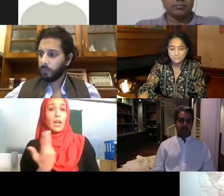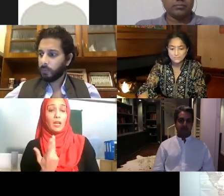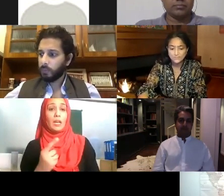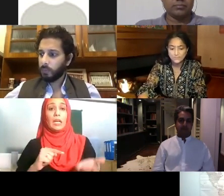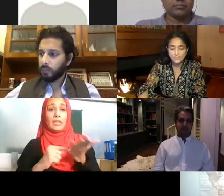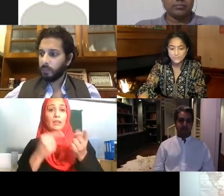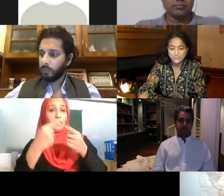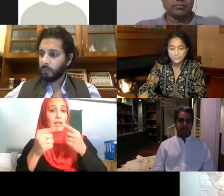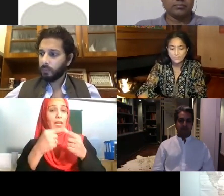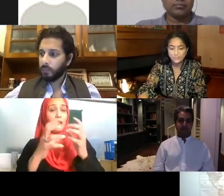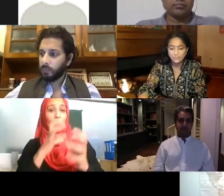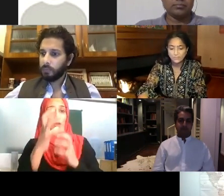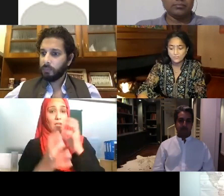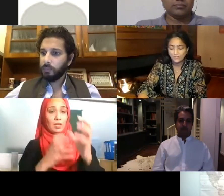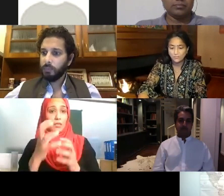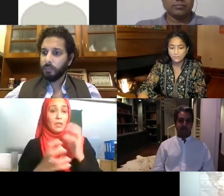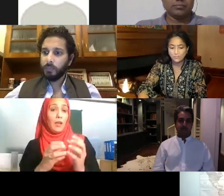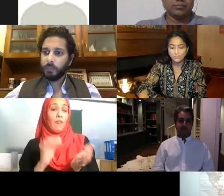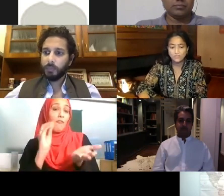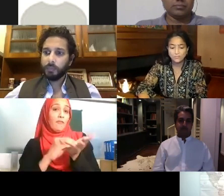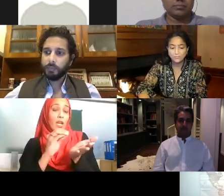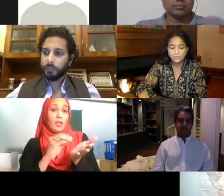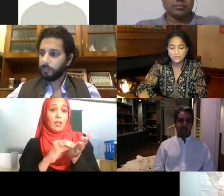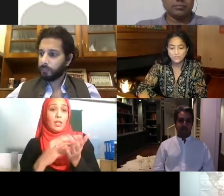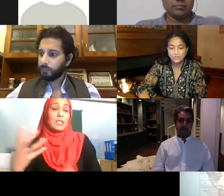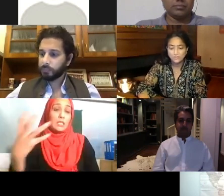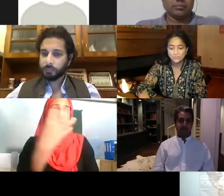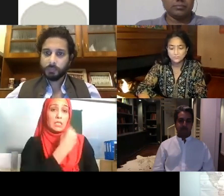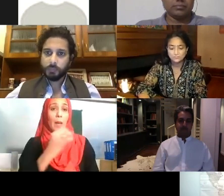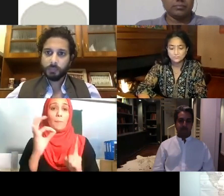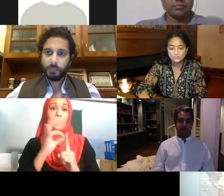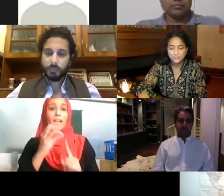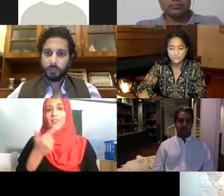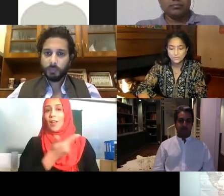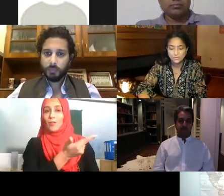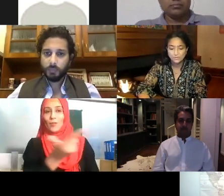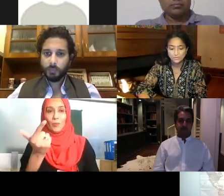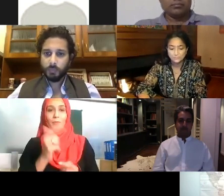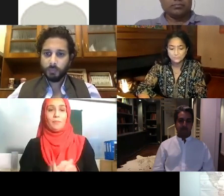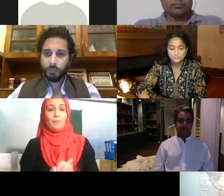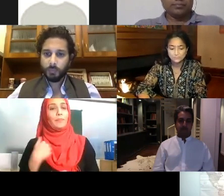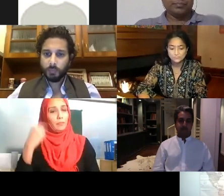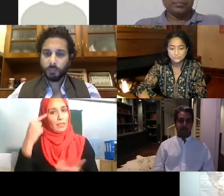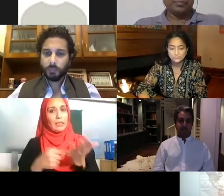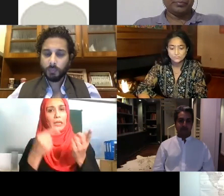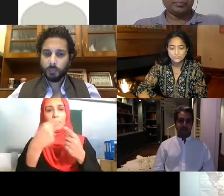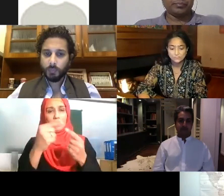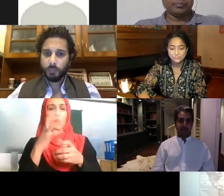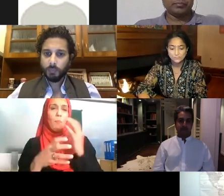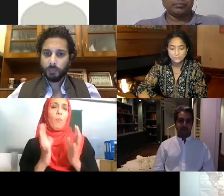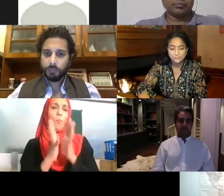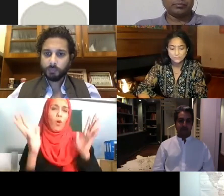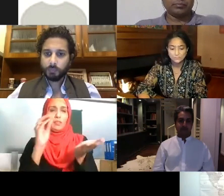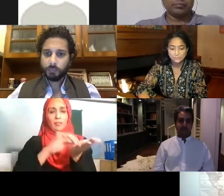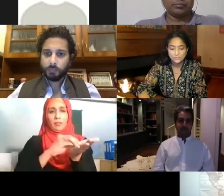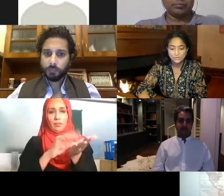technology can be a great enabler for everyone in Pakistan. We know technology has many benefits.